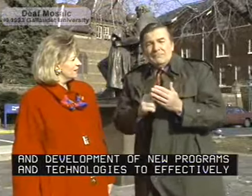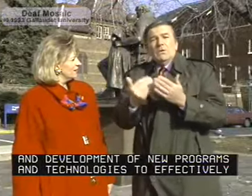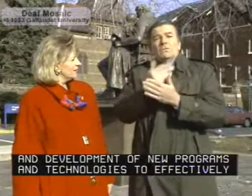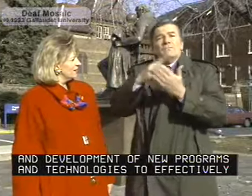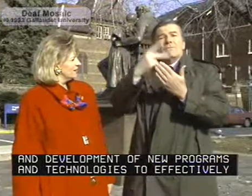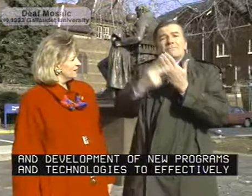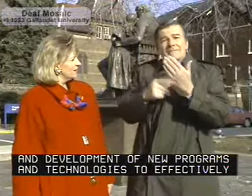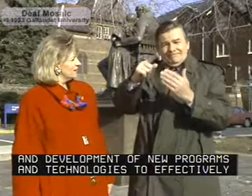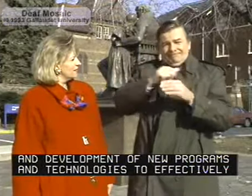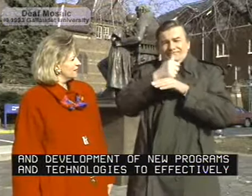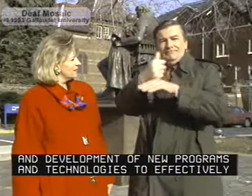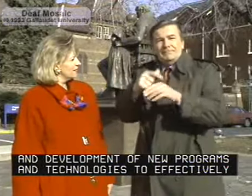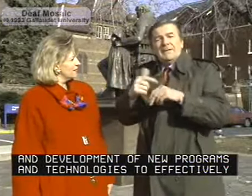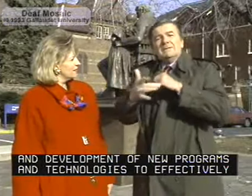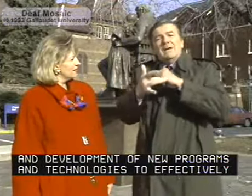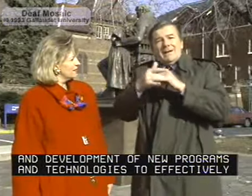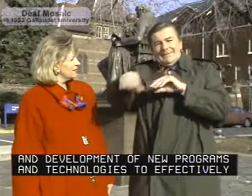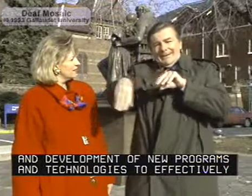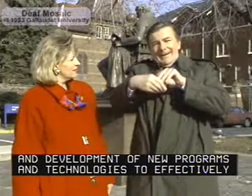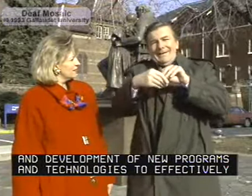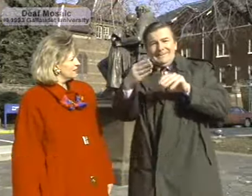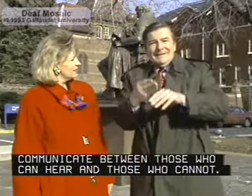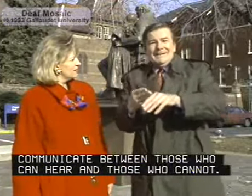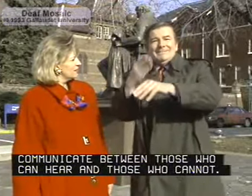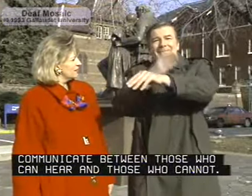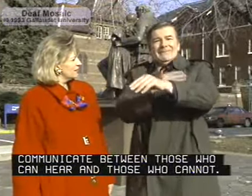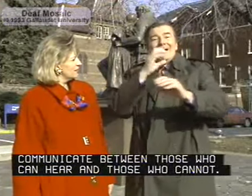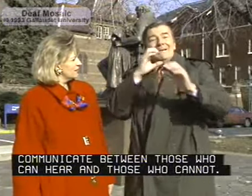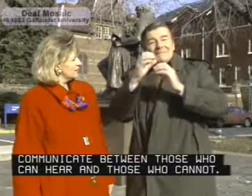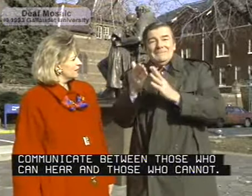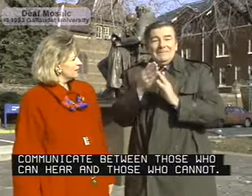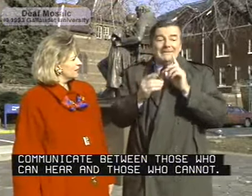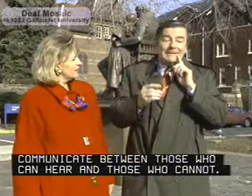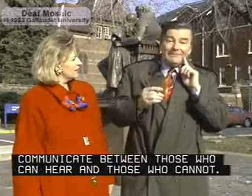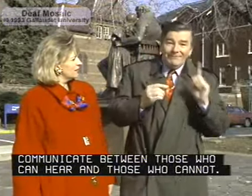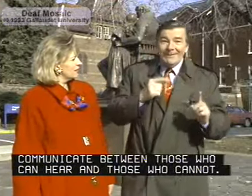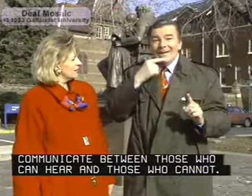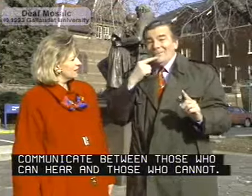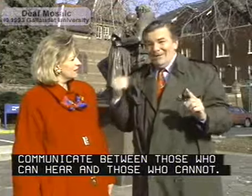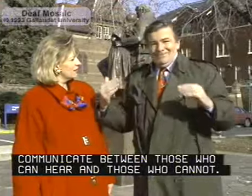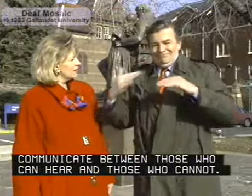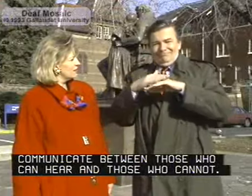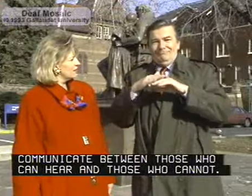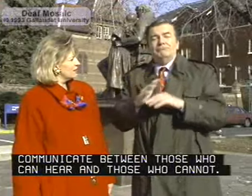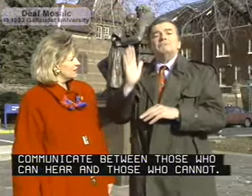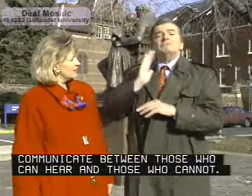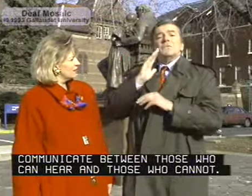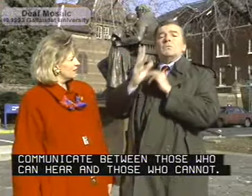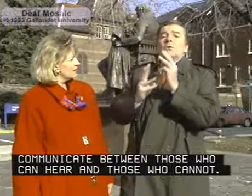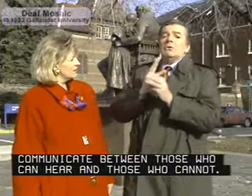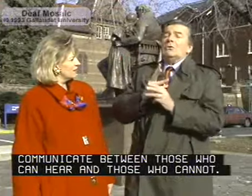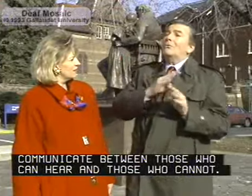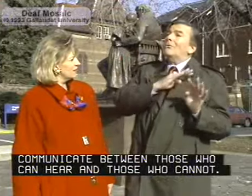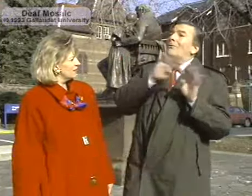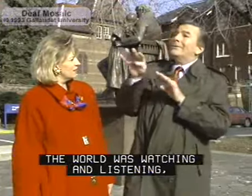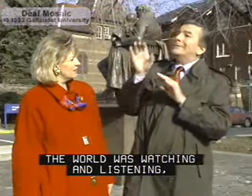of new programs and technologies to effectively communicate between those who can hear and those who cannot. The world